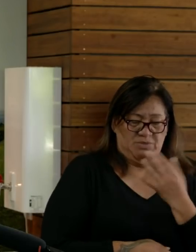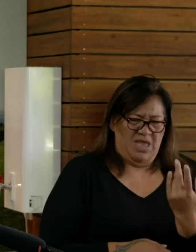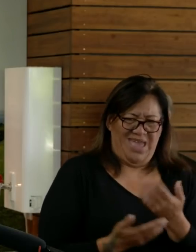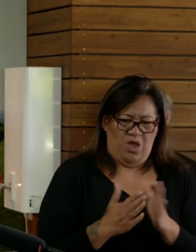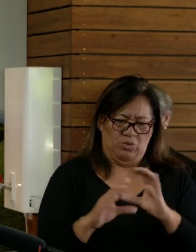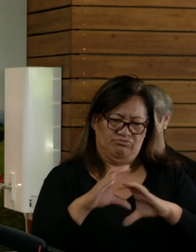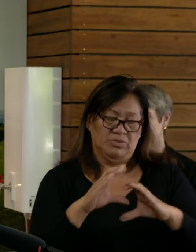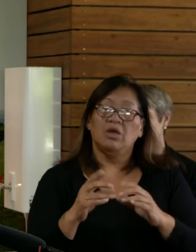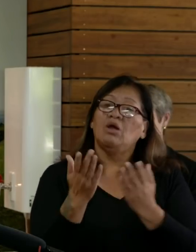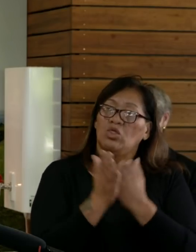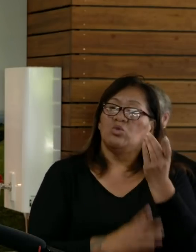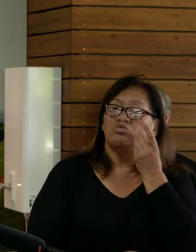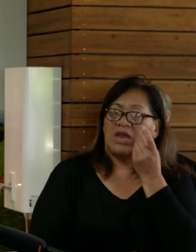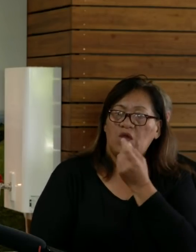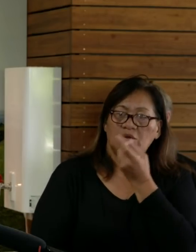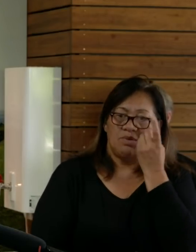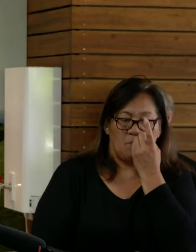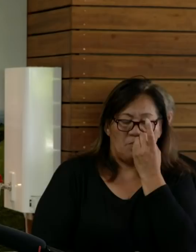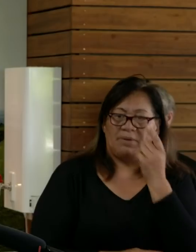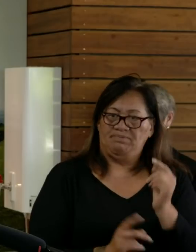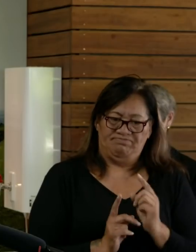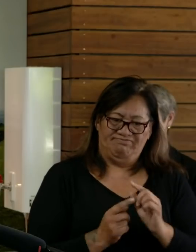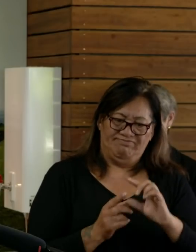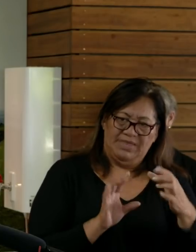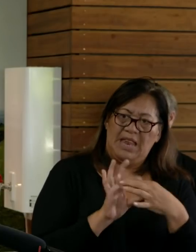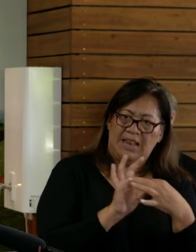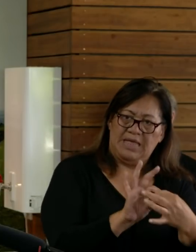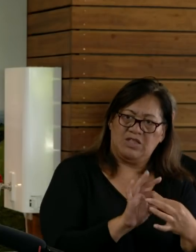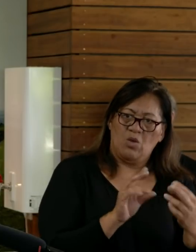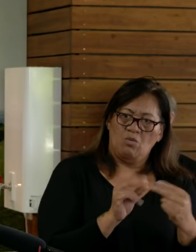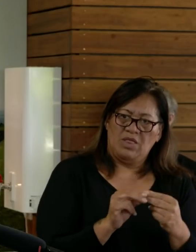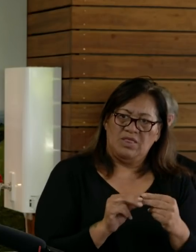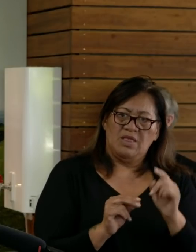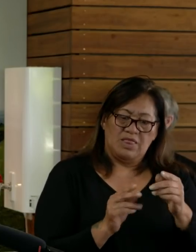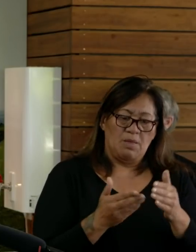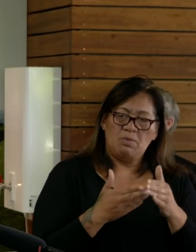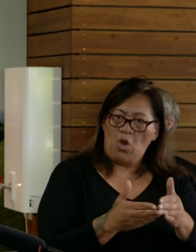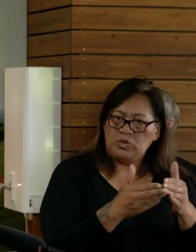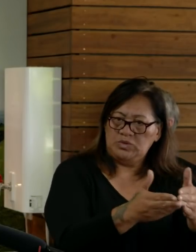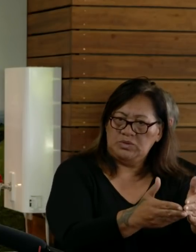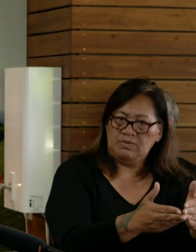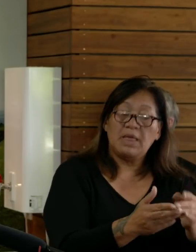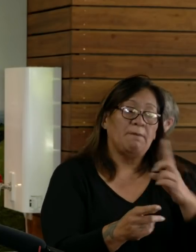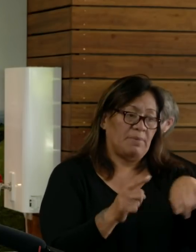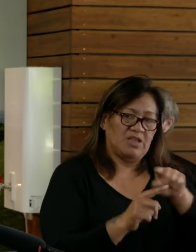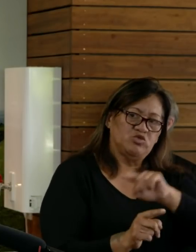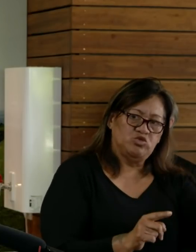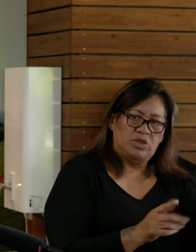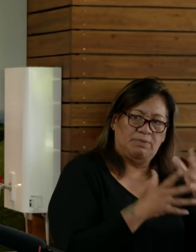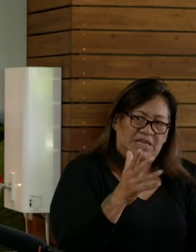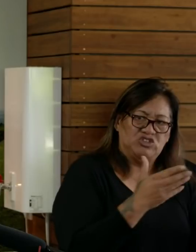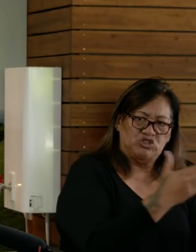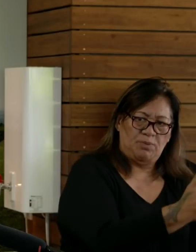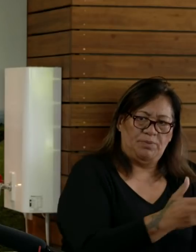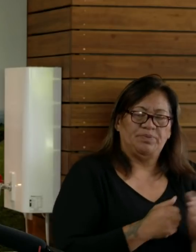we were communicating by radio, and that radio was connected to the rigid hull inflatable boats and to the ship, and